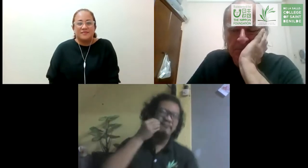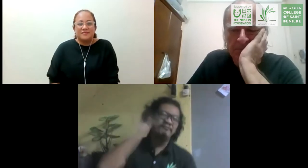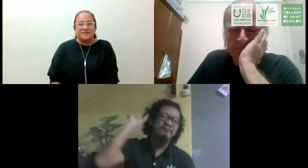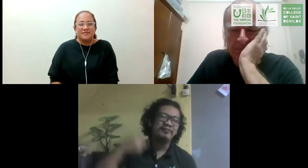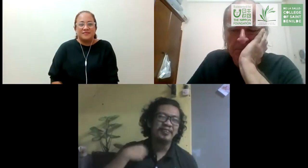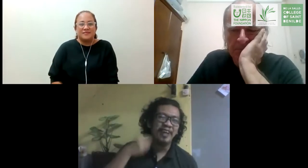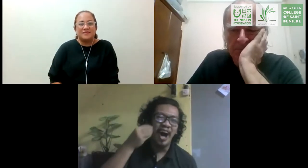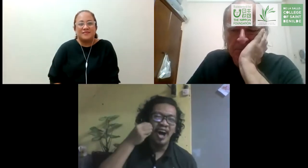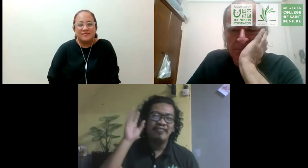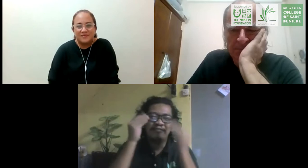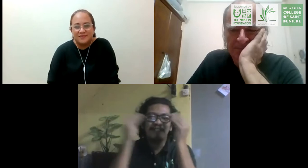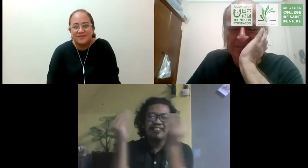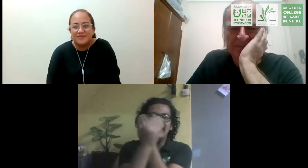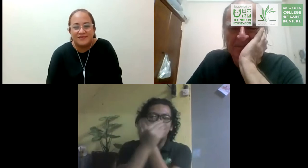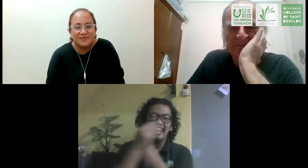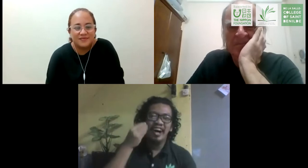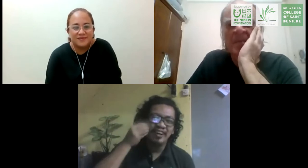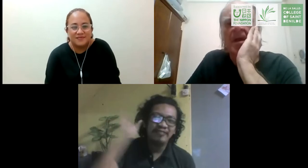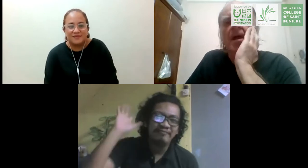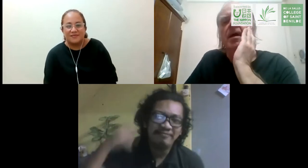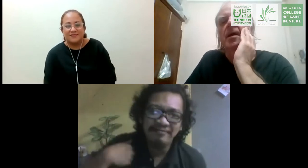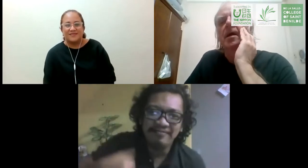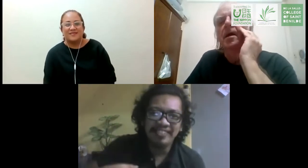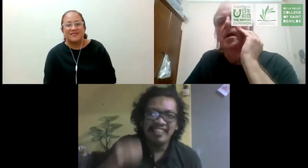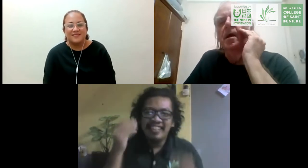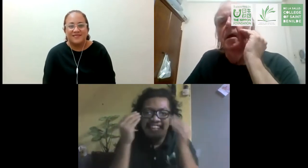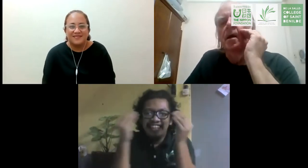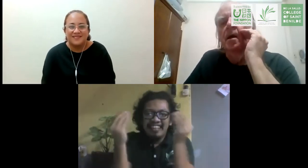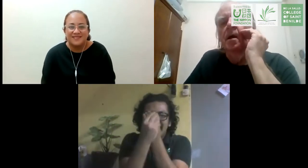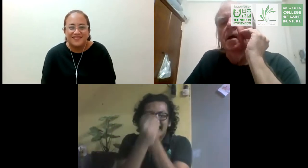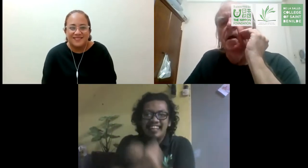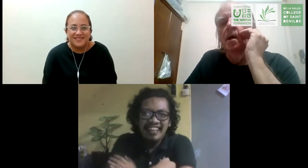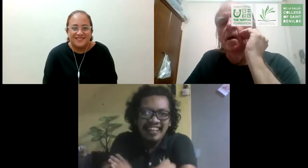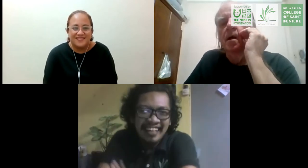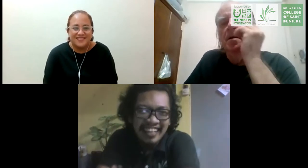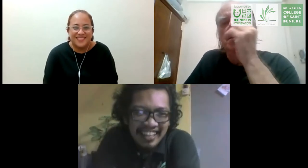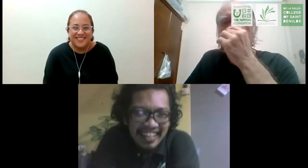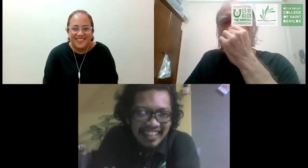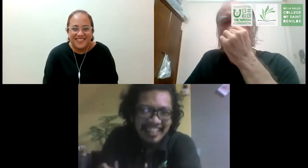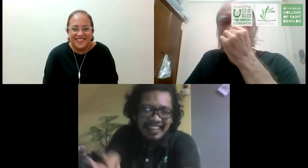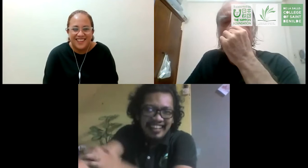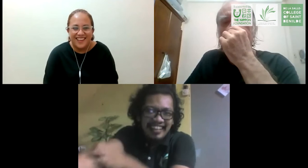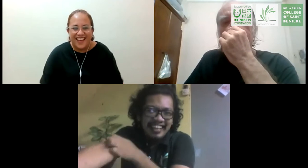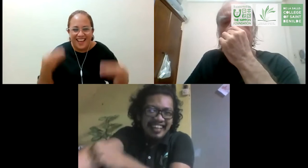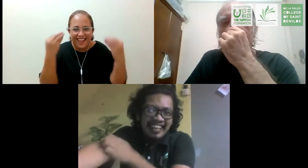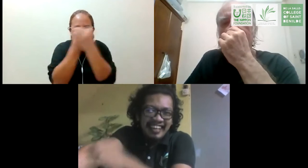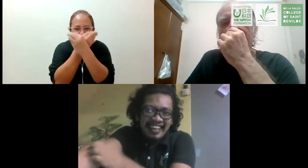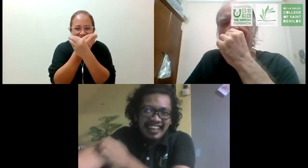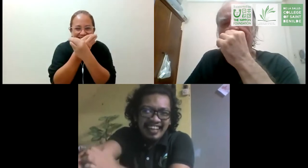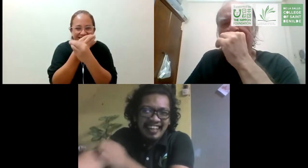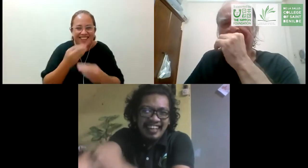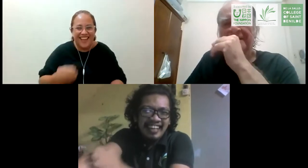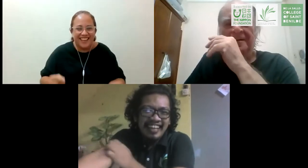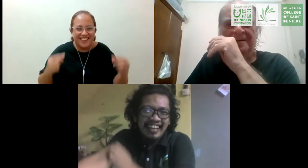it from my perspective. So, I guess I'll just go home because my eyes seem to